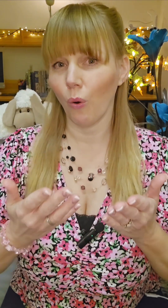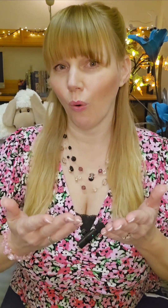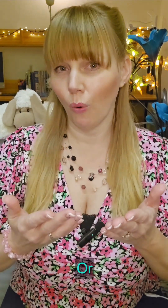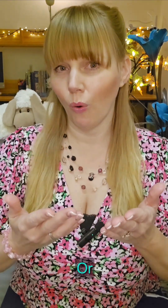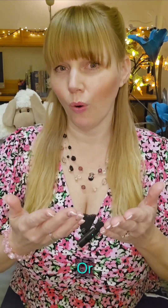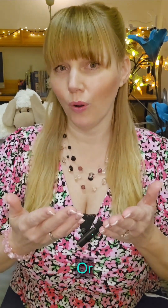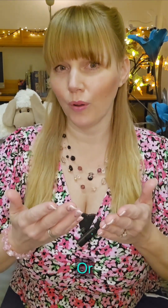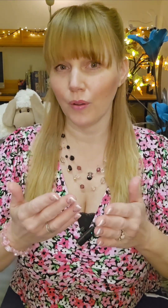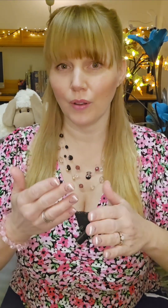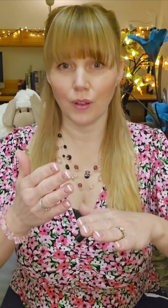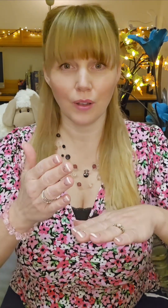or